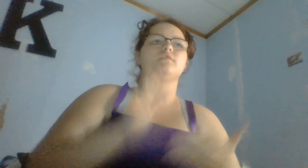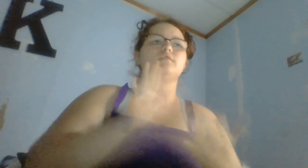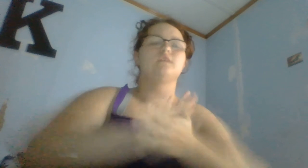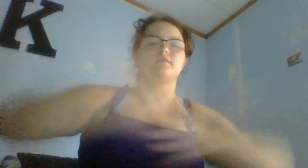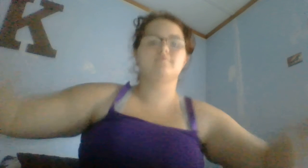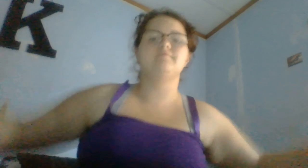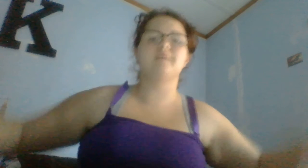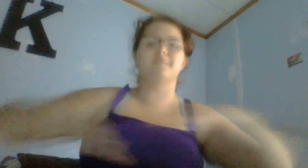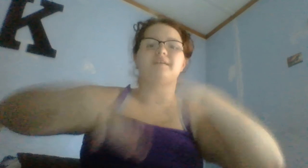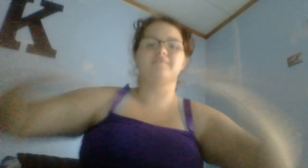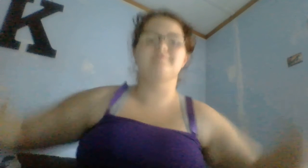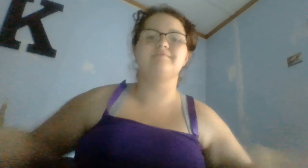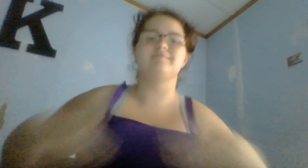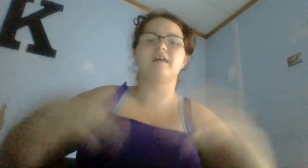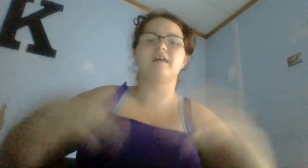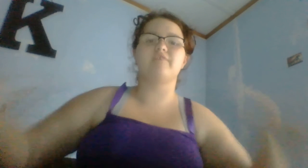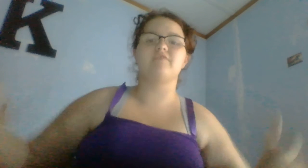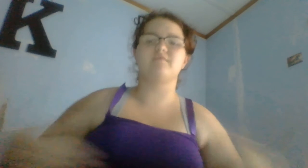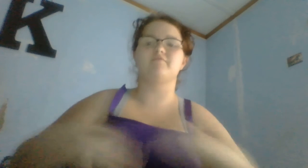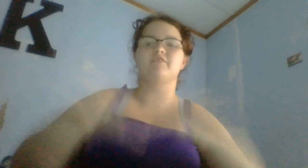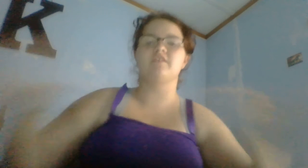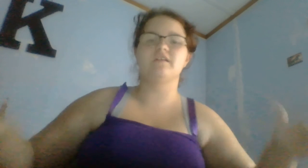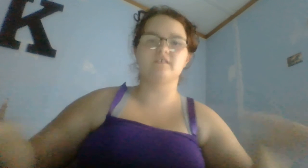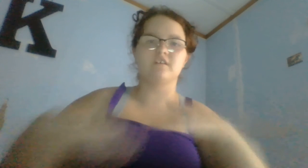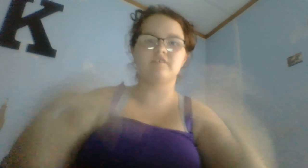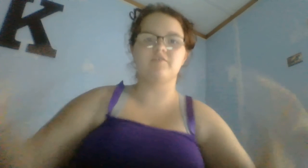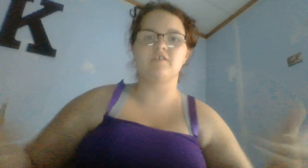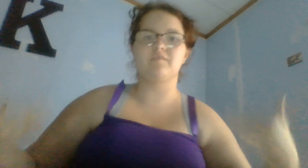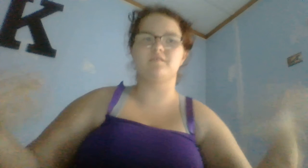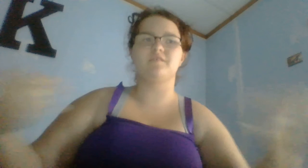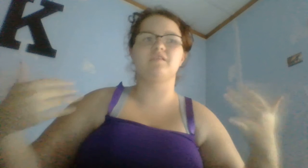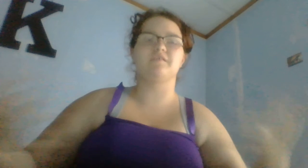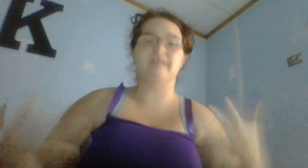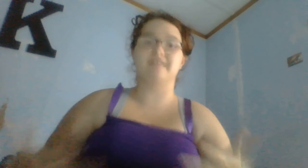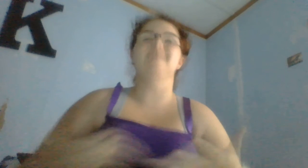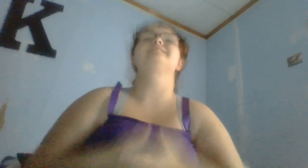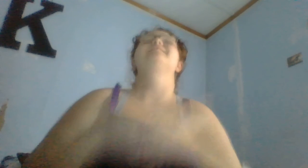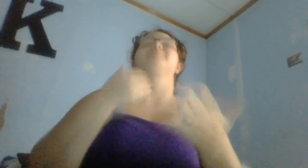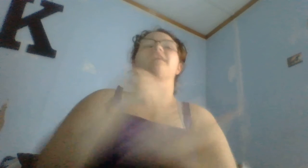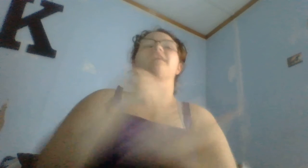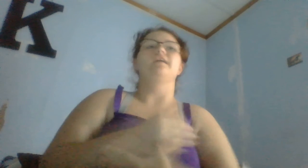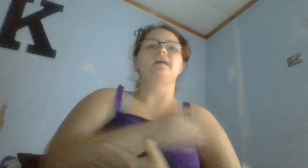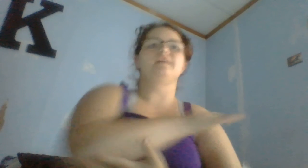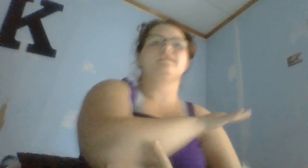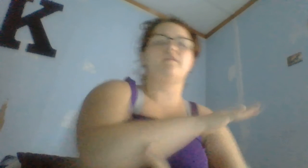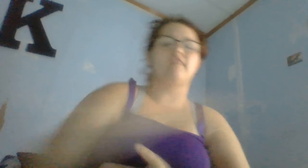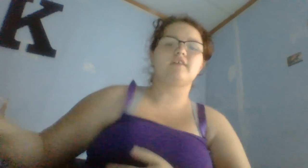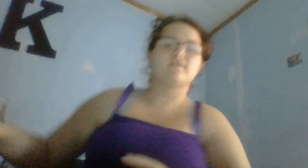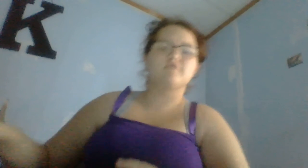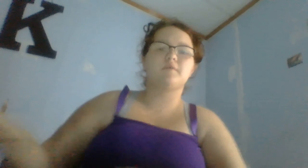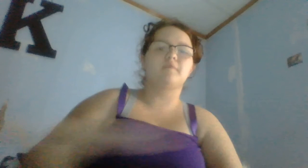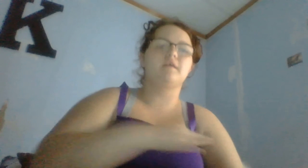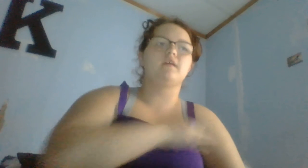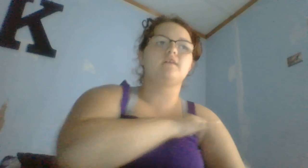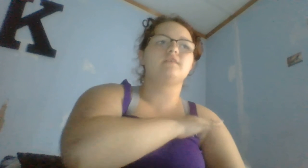so let me if for those of you who don't get it it's five dollars for one week